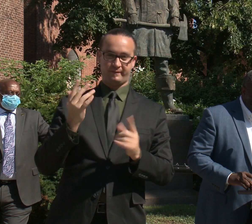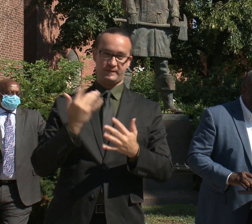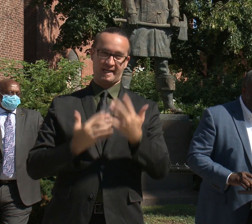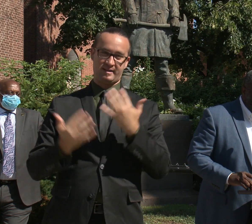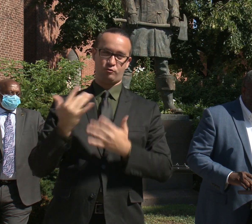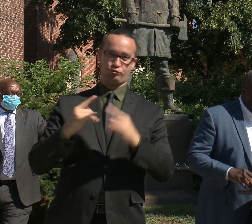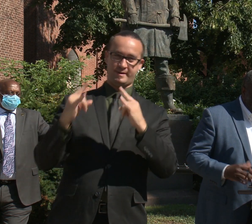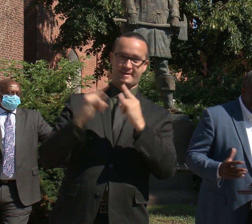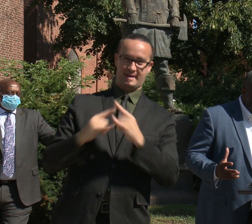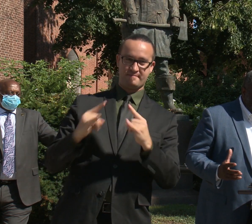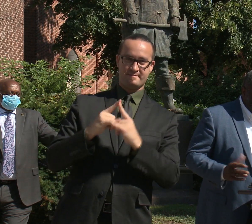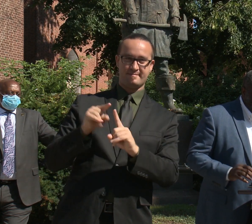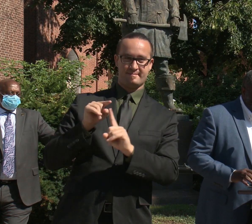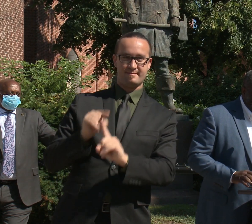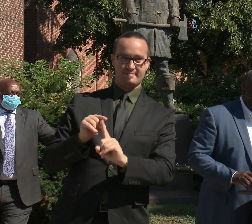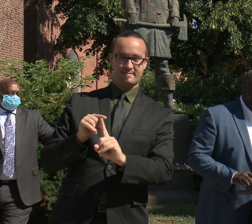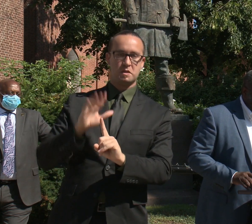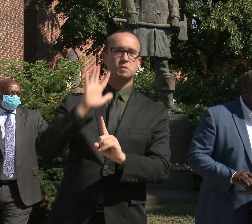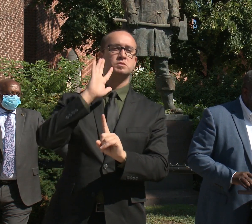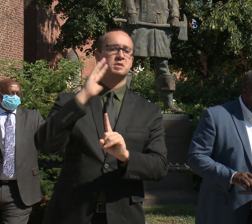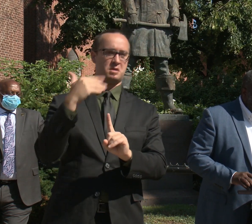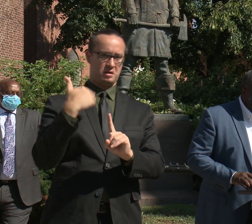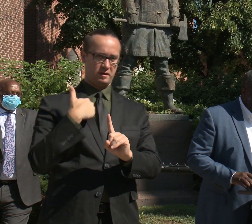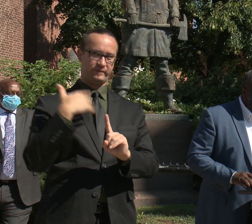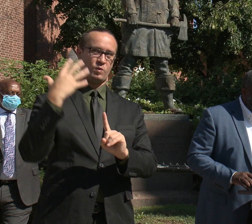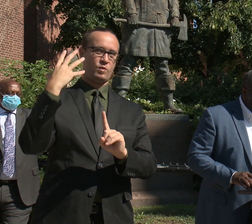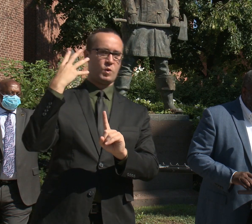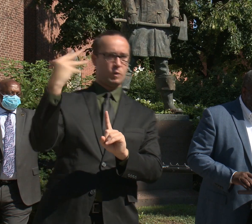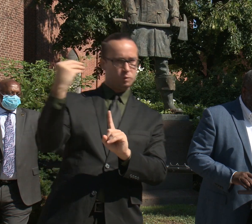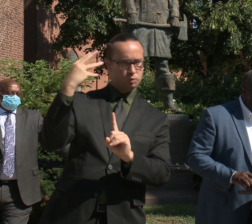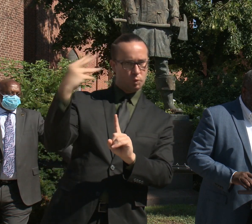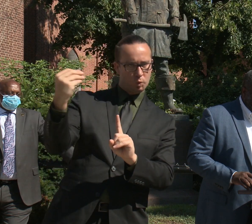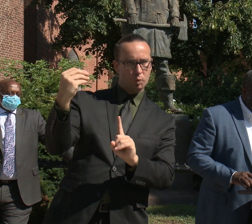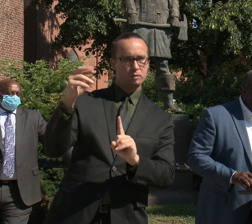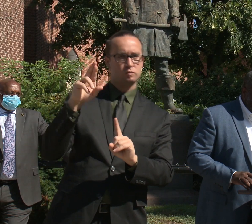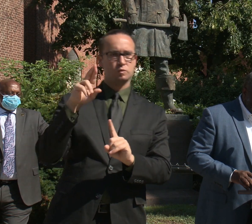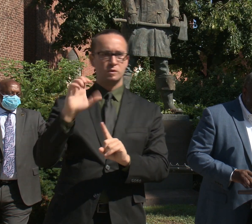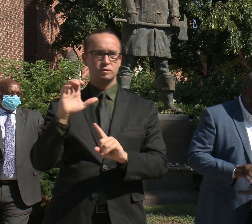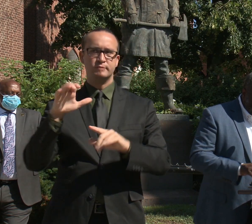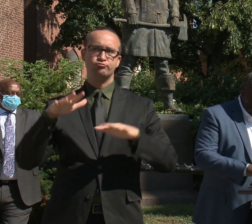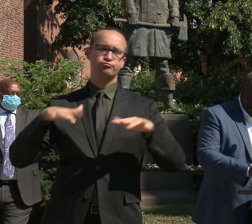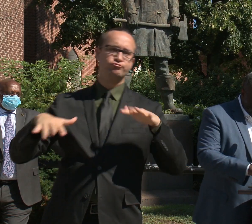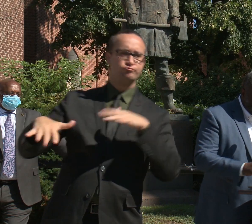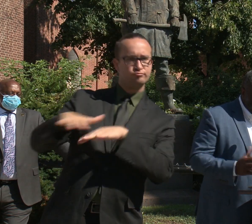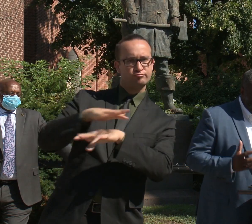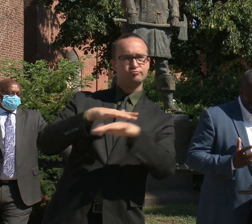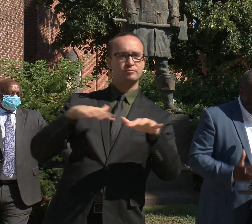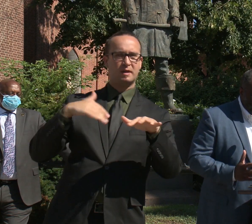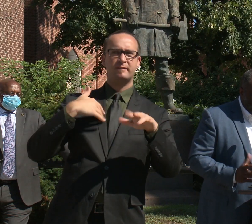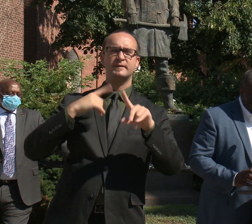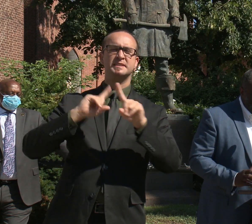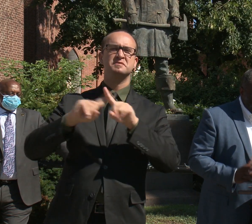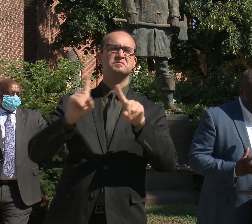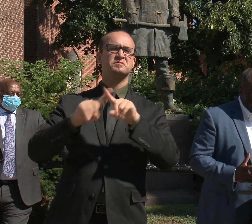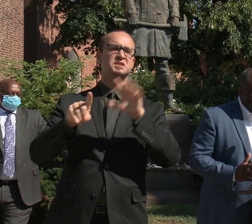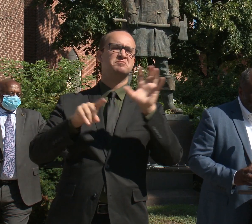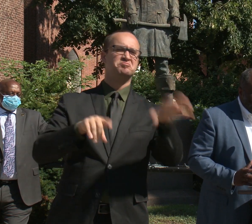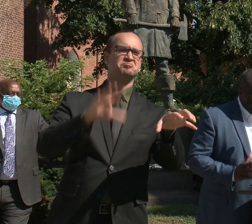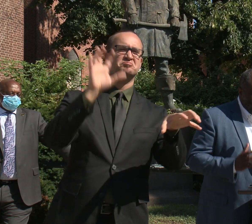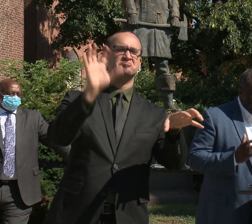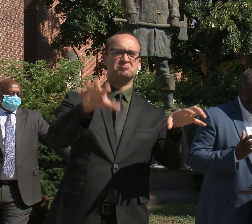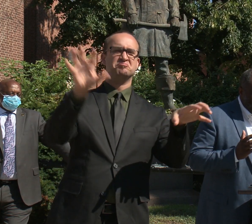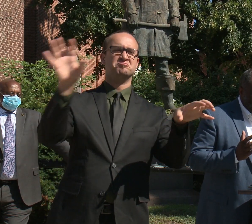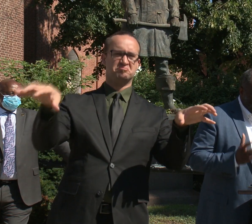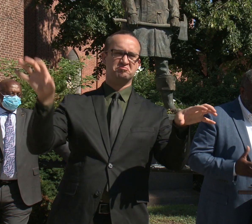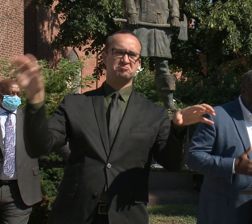an outdoor recreation camp site. It's going to be at 20 different locations, 45 kids, which is a great opportunity to get kids out of